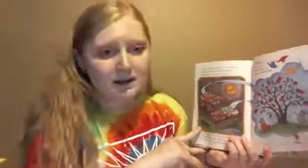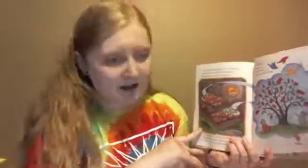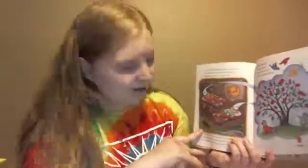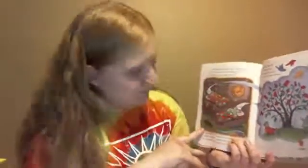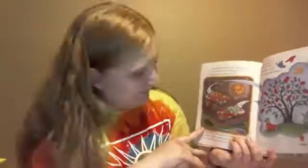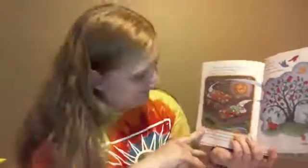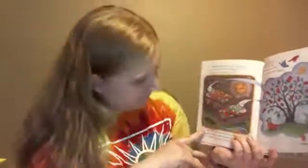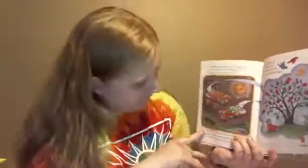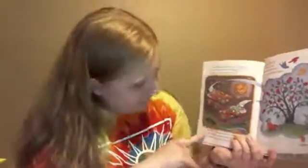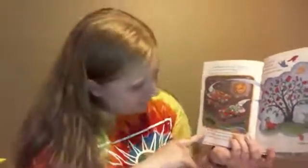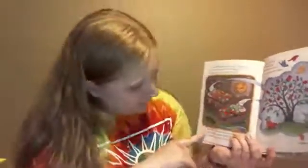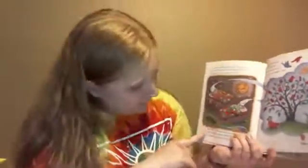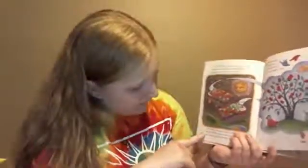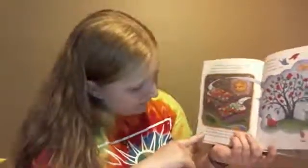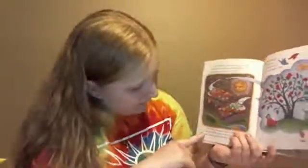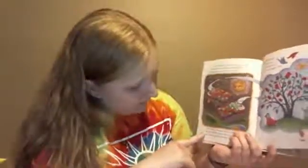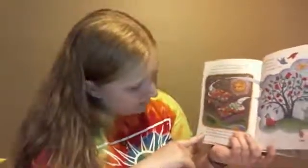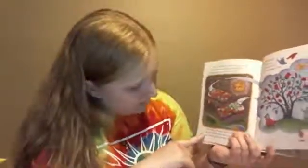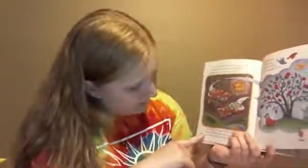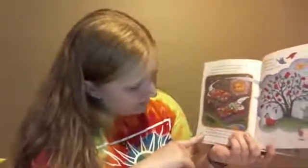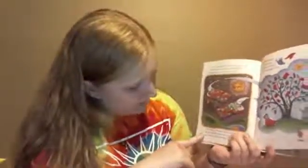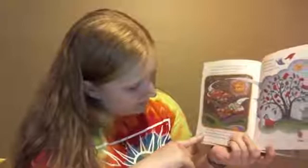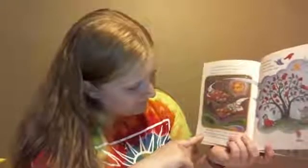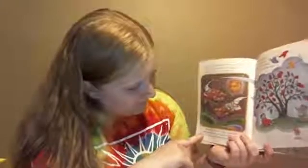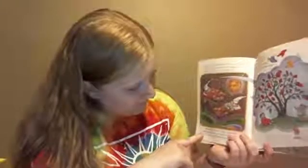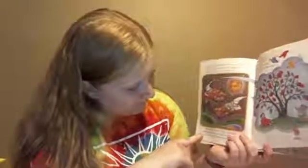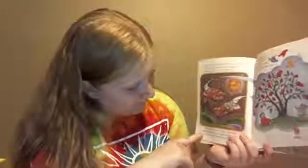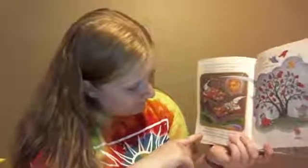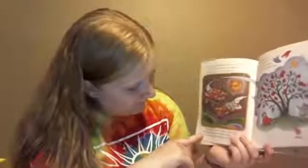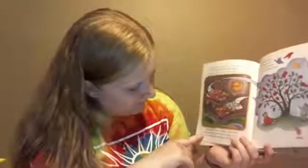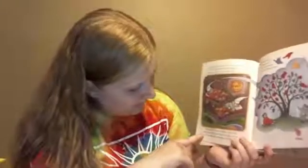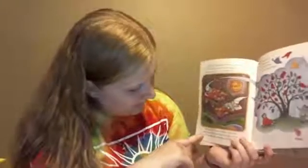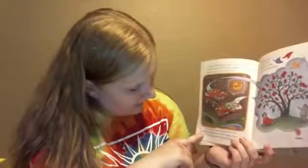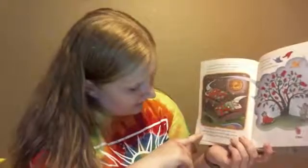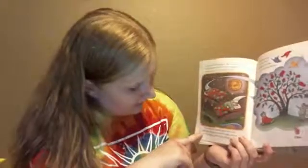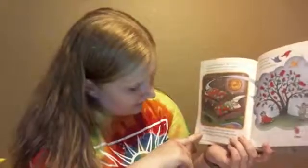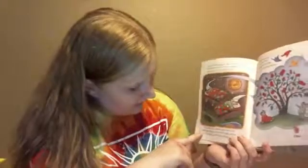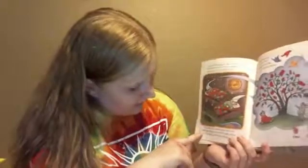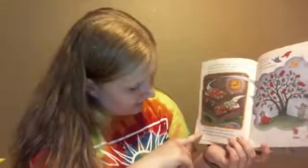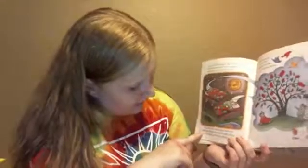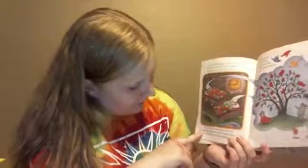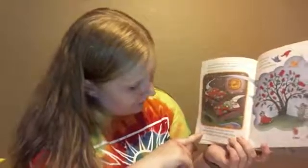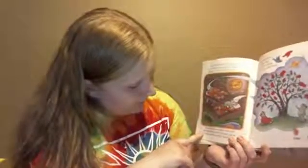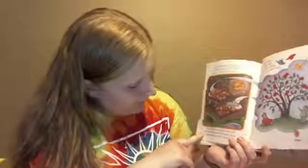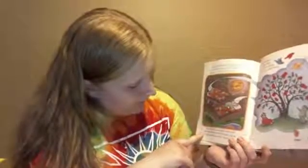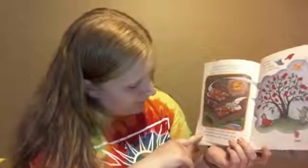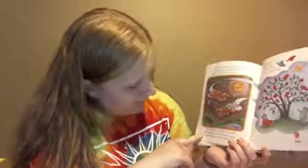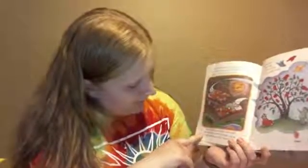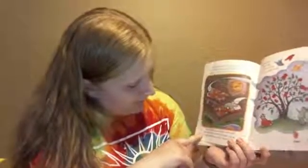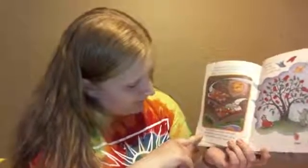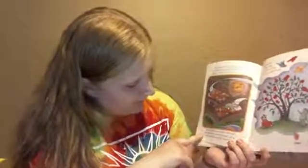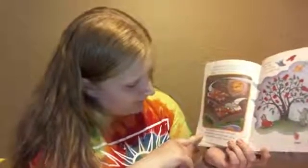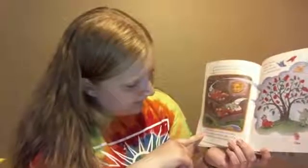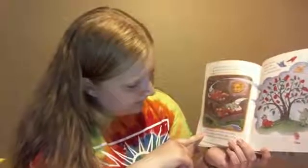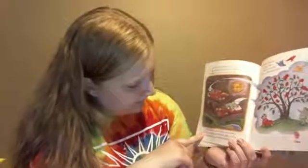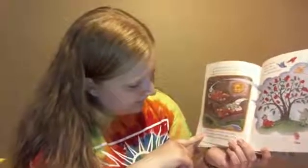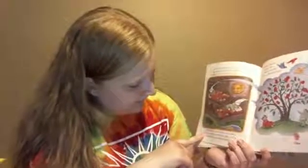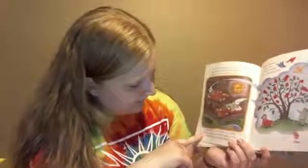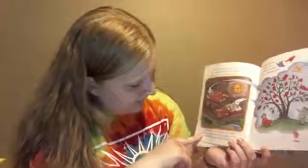night. The kittens fell asleep in the warm, dark night with all their colors out of sight. And